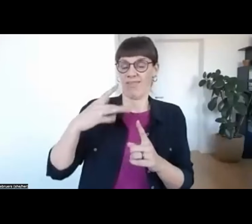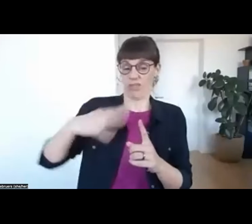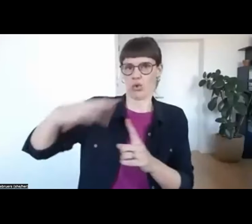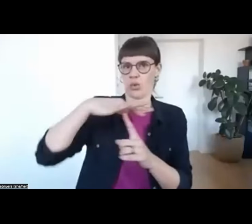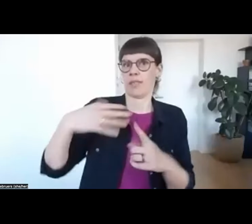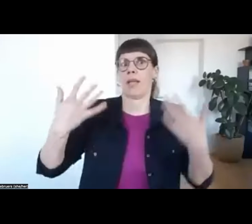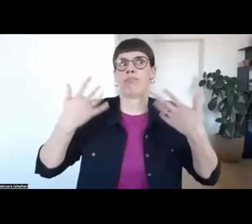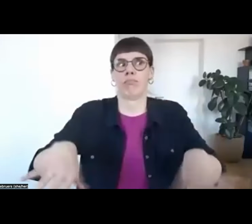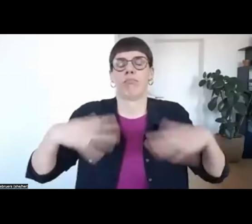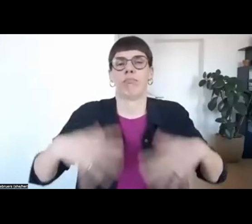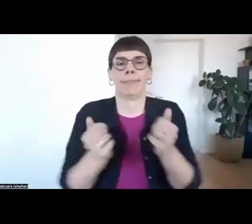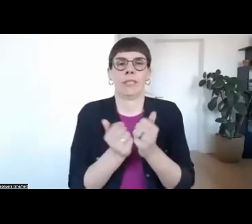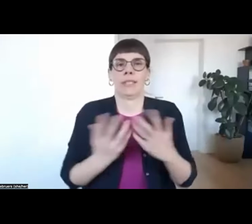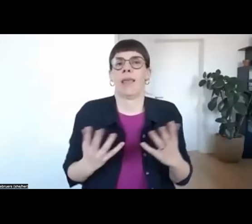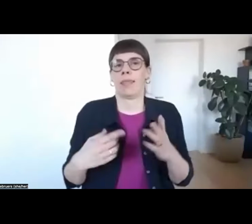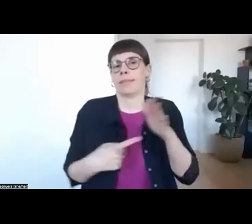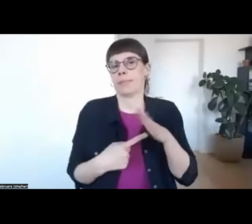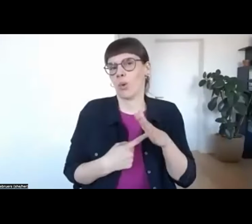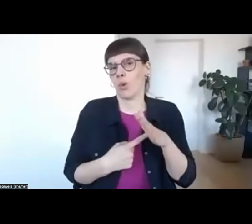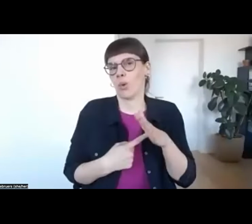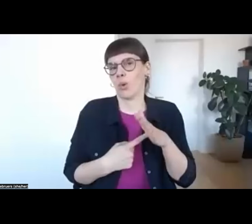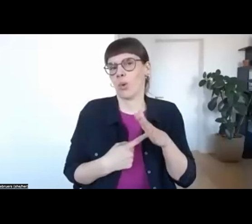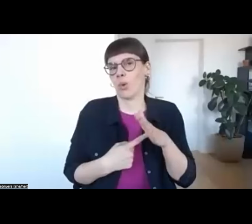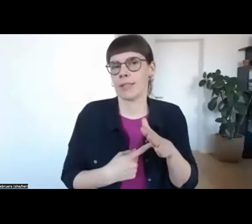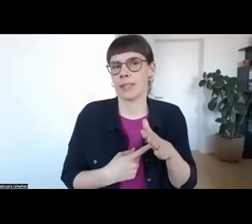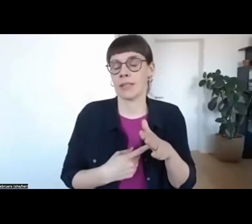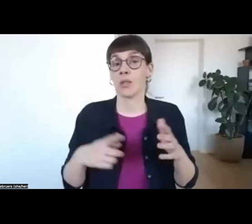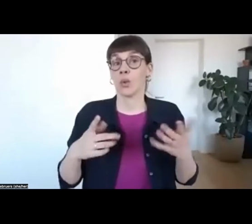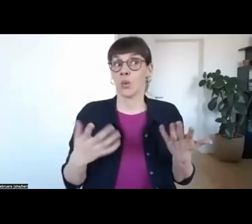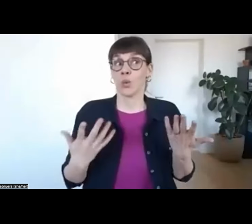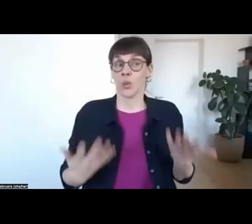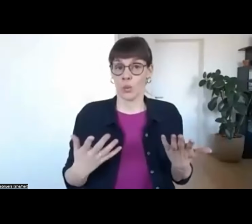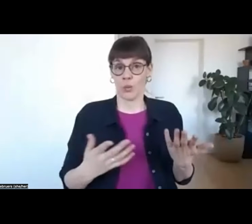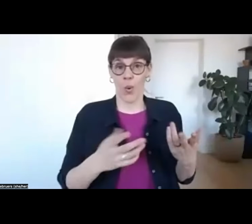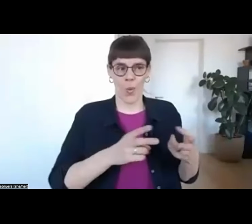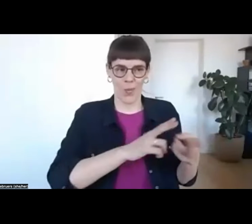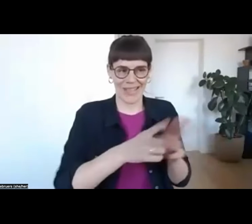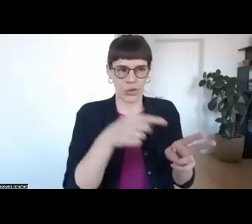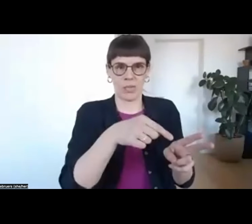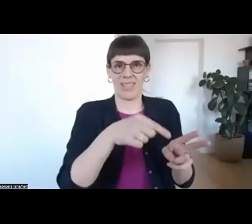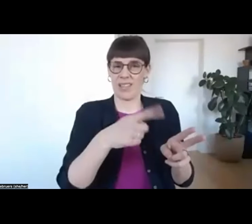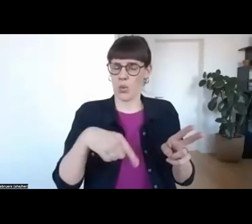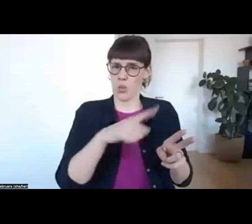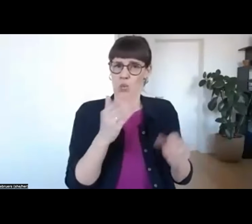And we live in a society that does see gender as important.